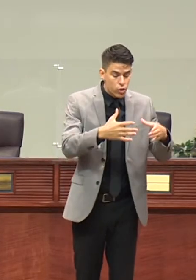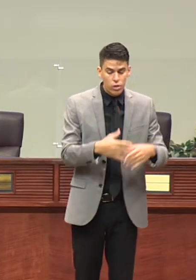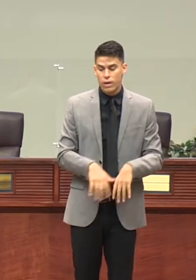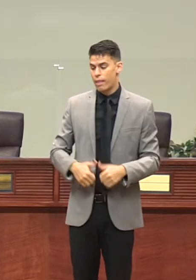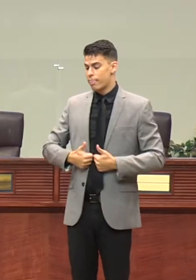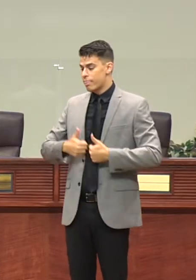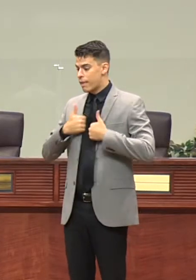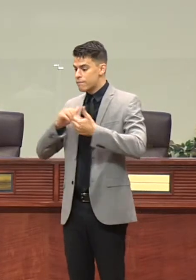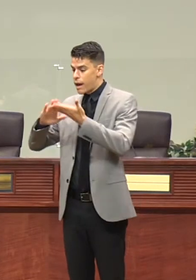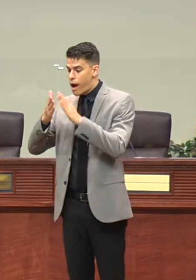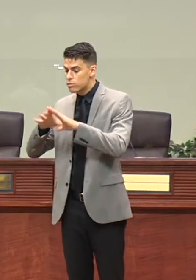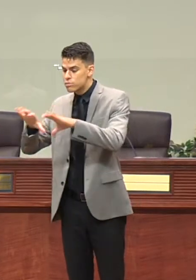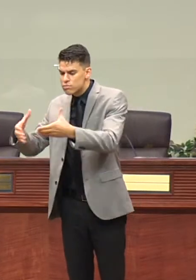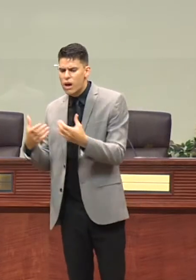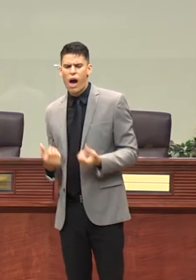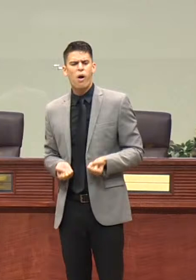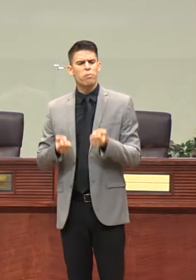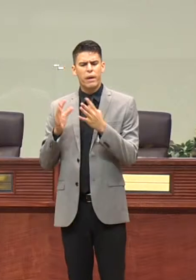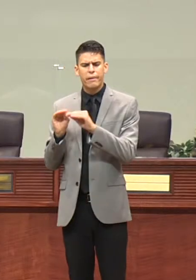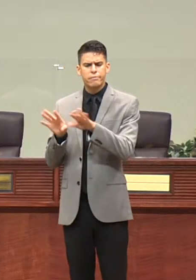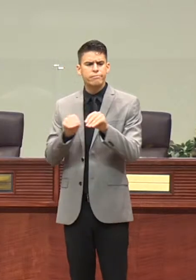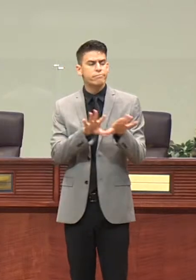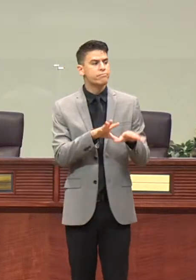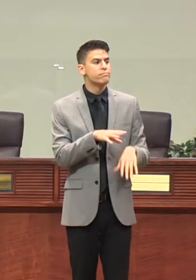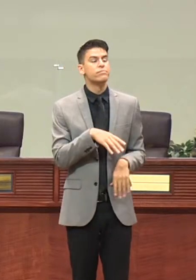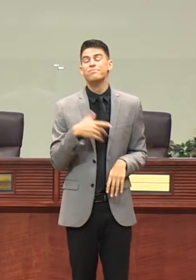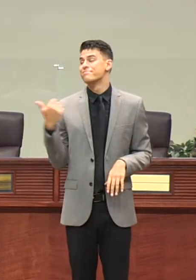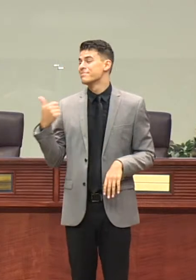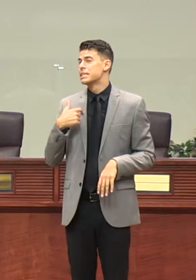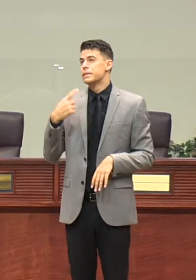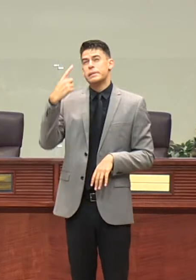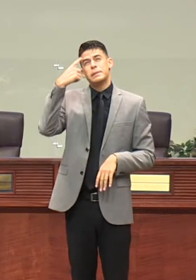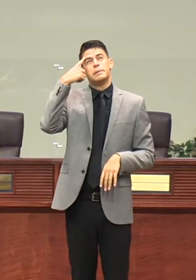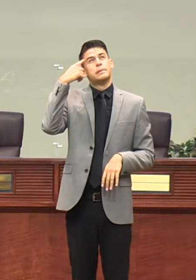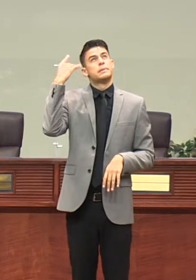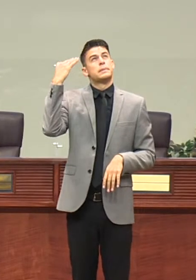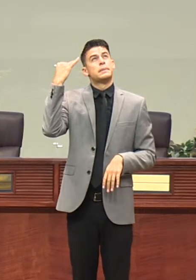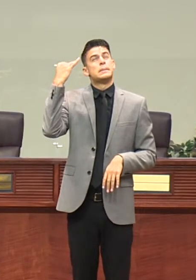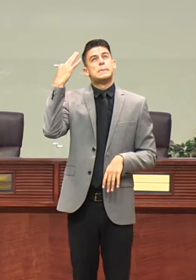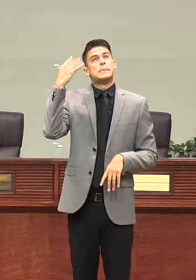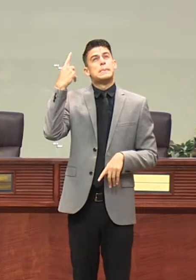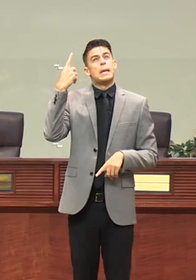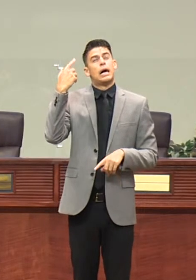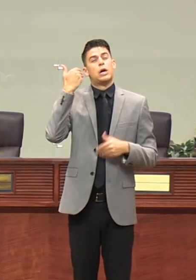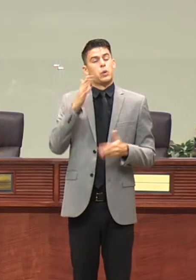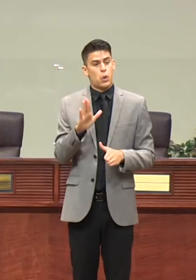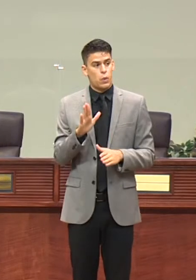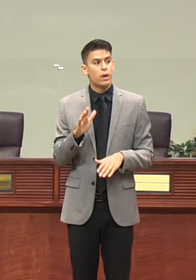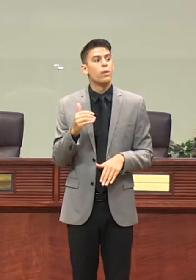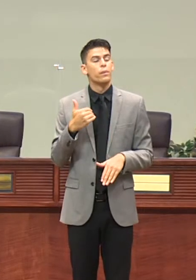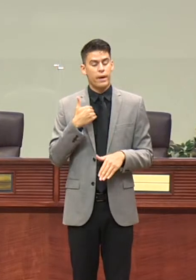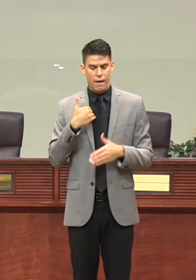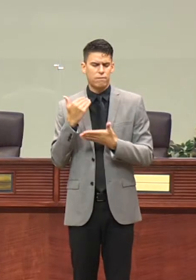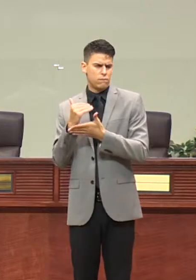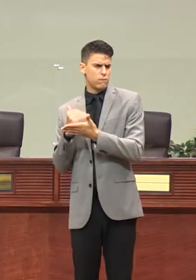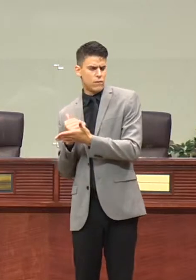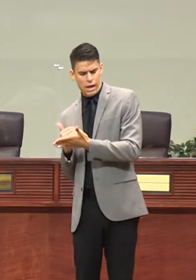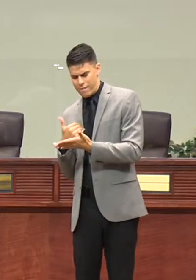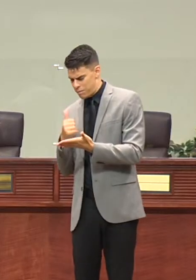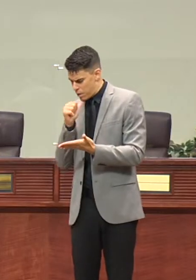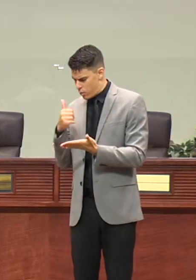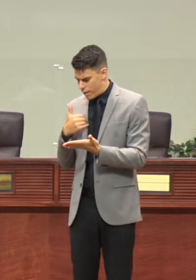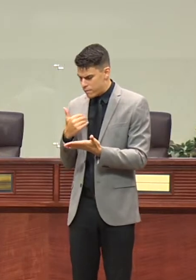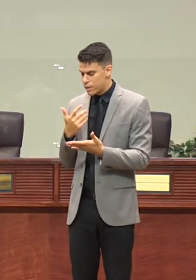etc.? So I don't know on the top of my memory. We have a listing of outbreaks. They are all in